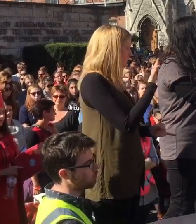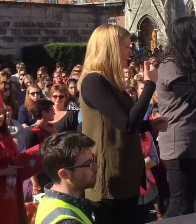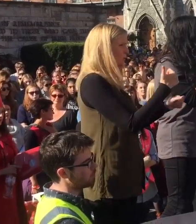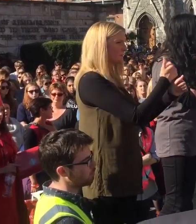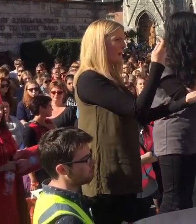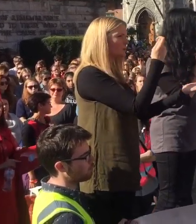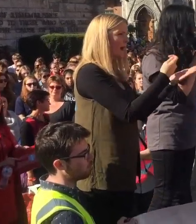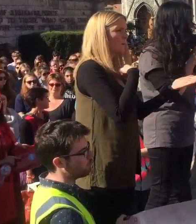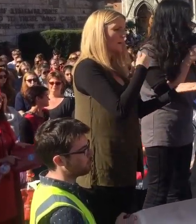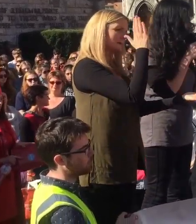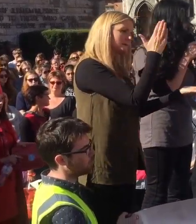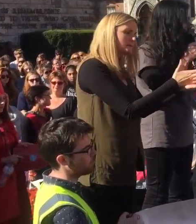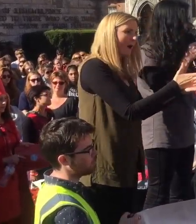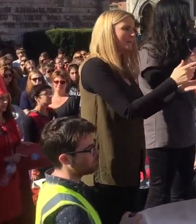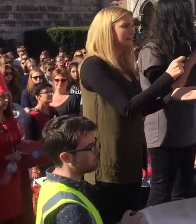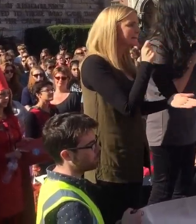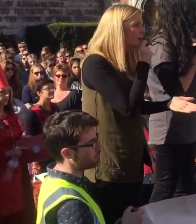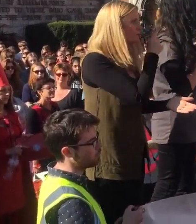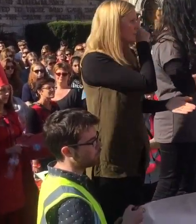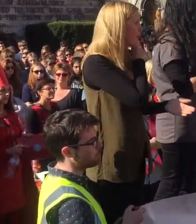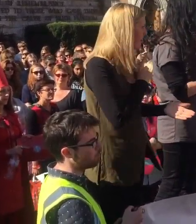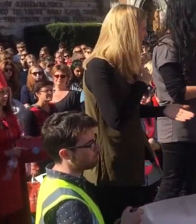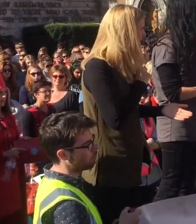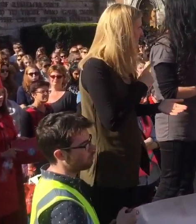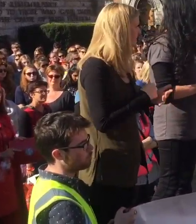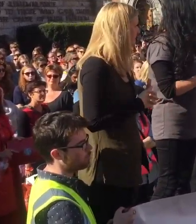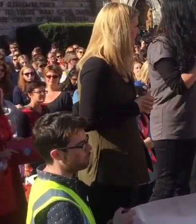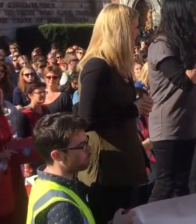time we dispelled with all the secrets and lies.